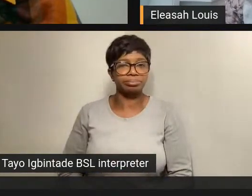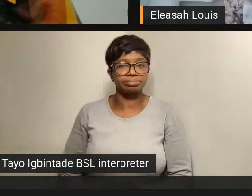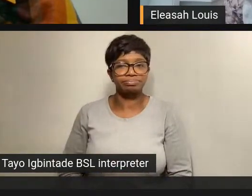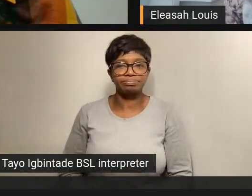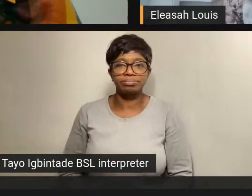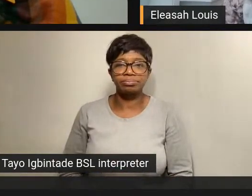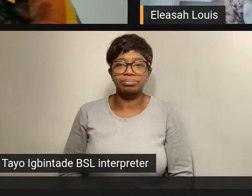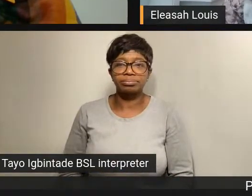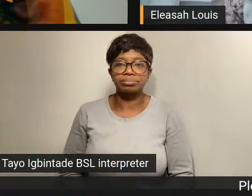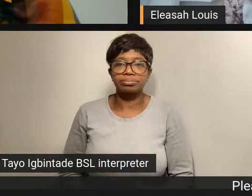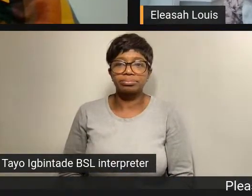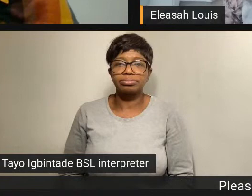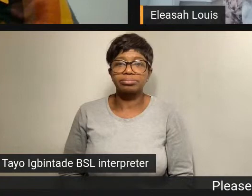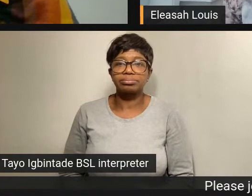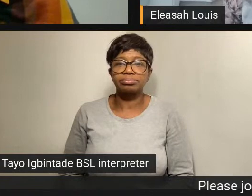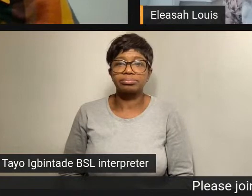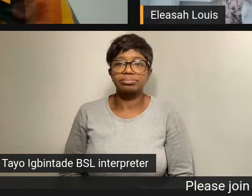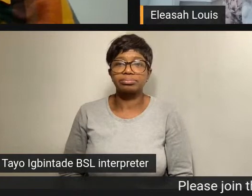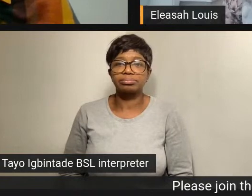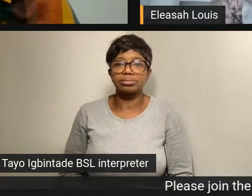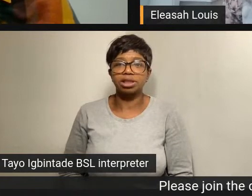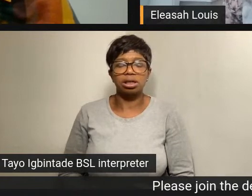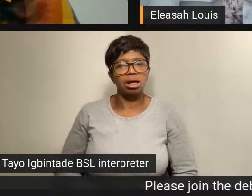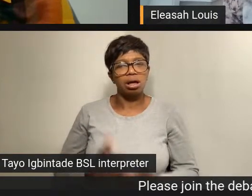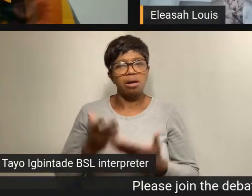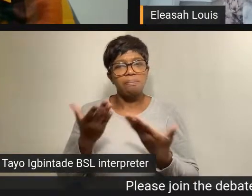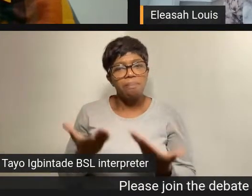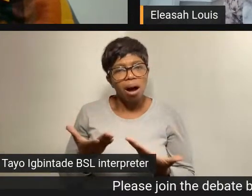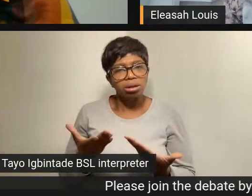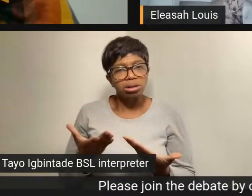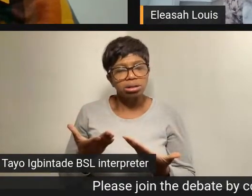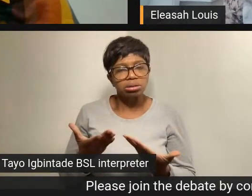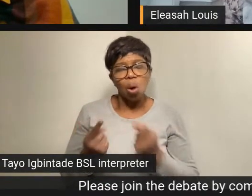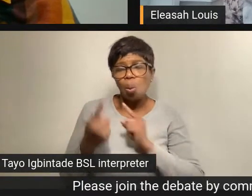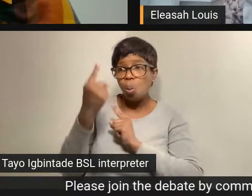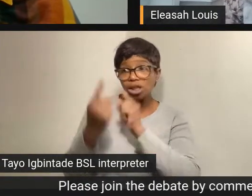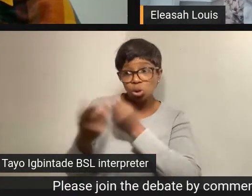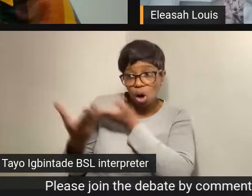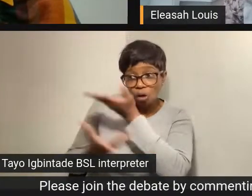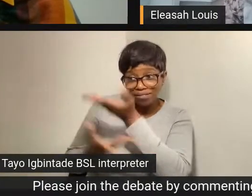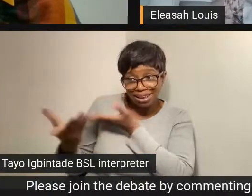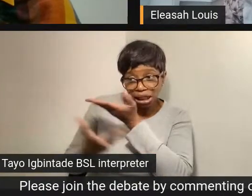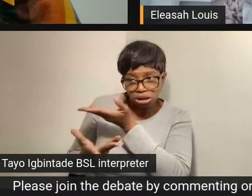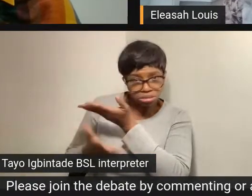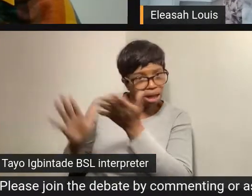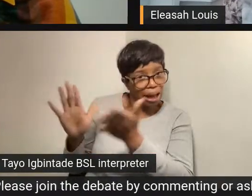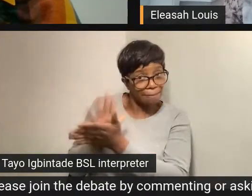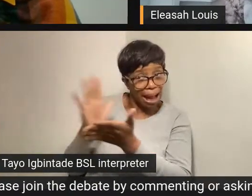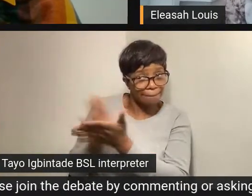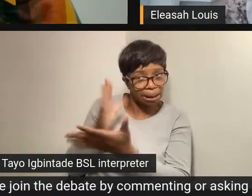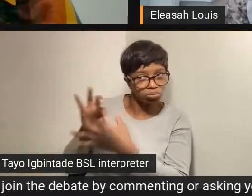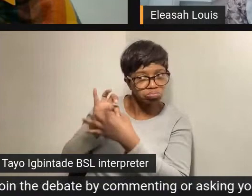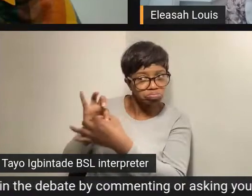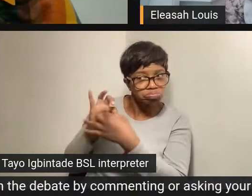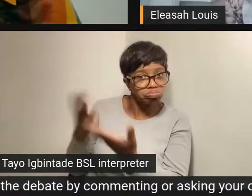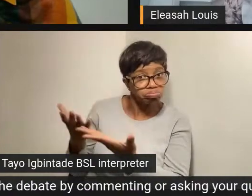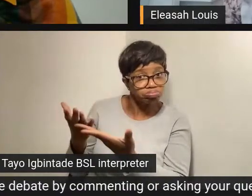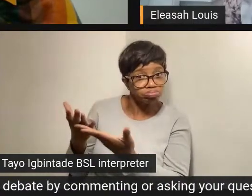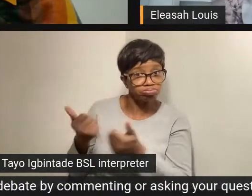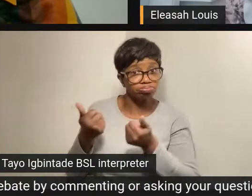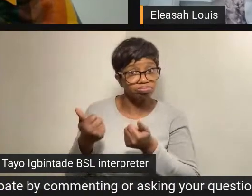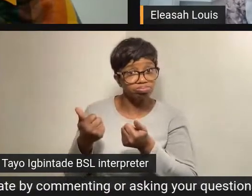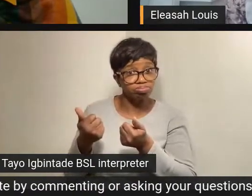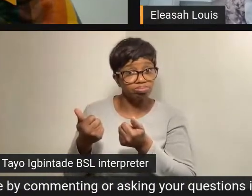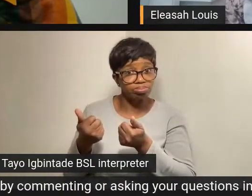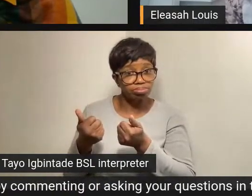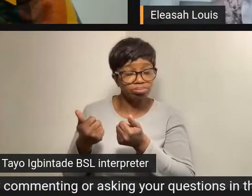But it is a conversation that on a one-to-one I would be happy to have. I think that's really